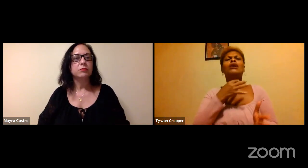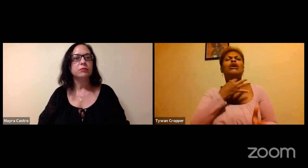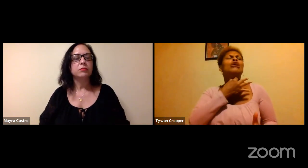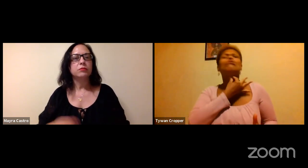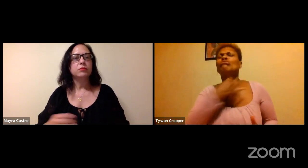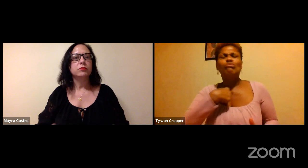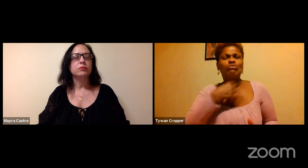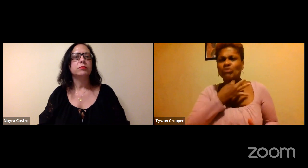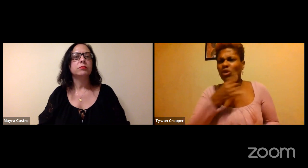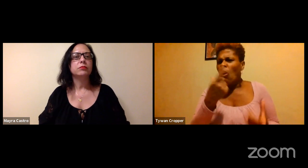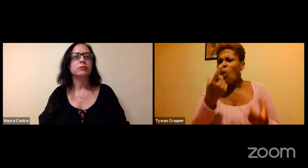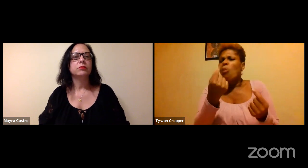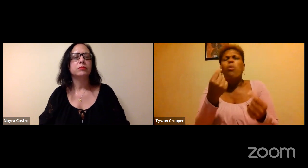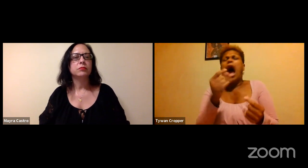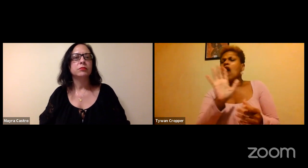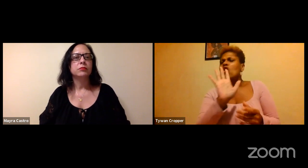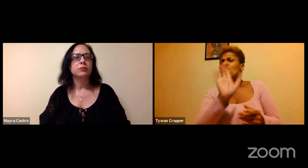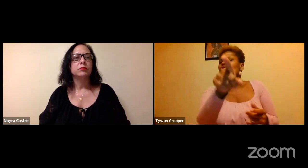Okay.